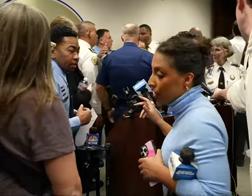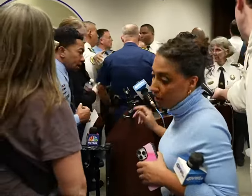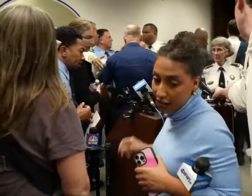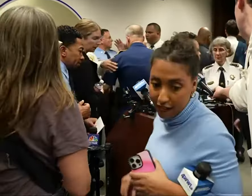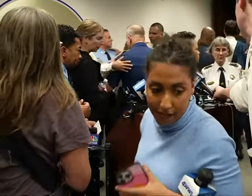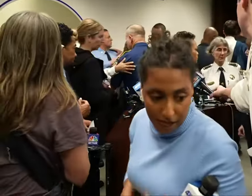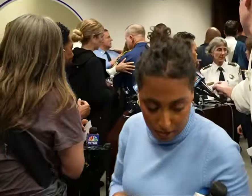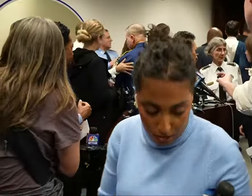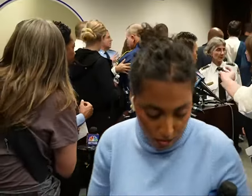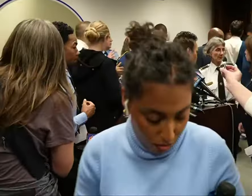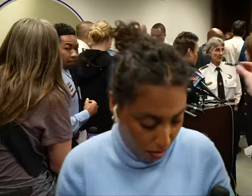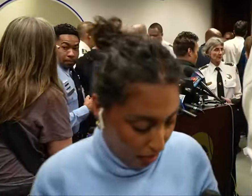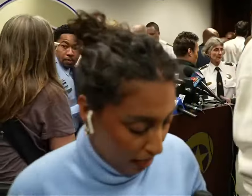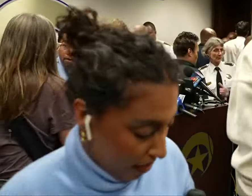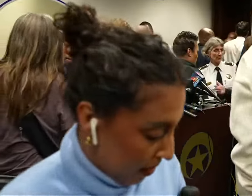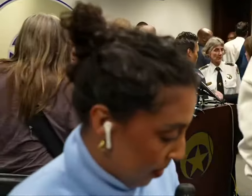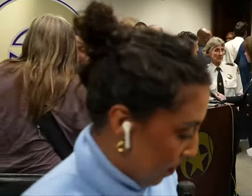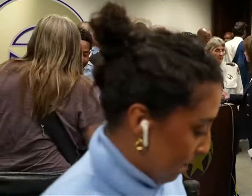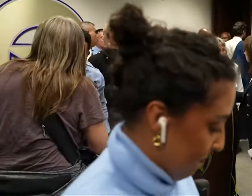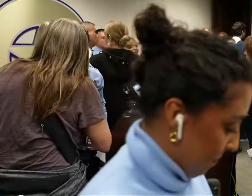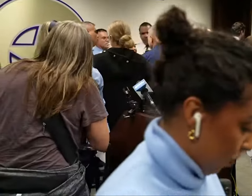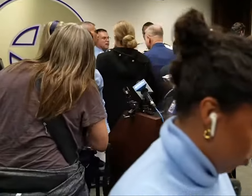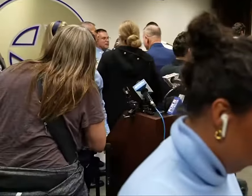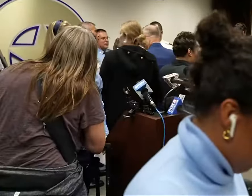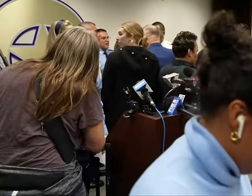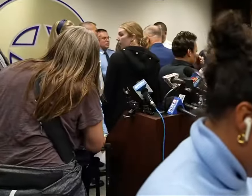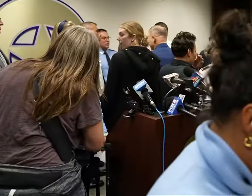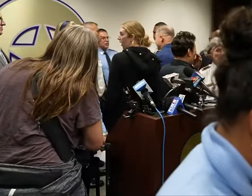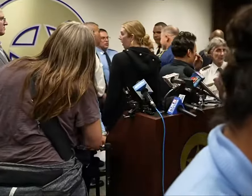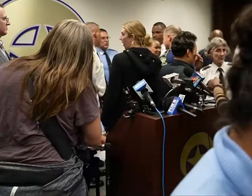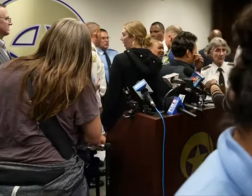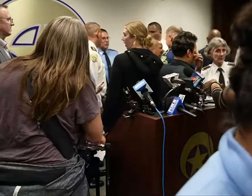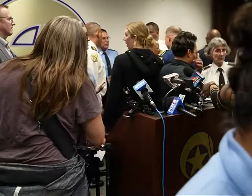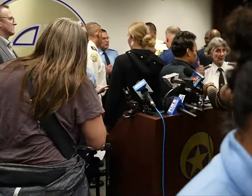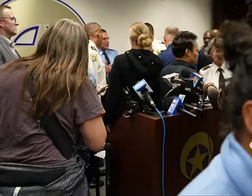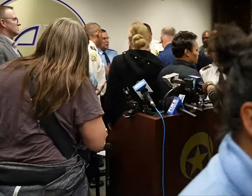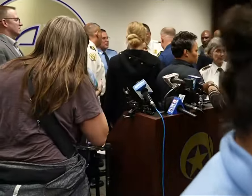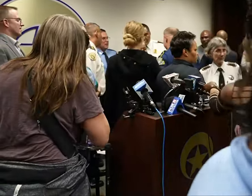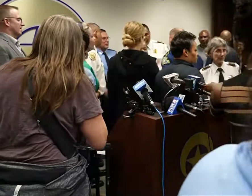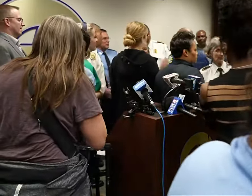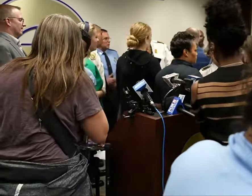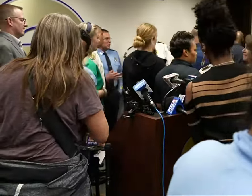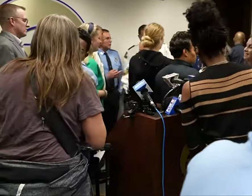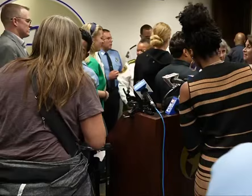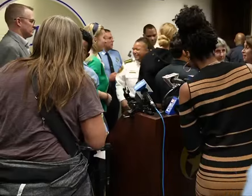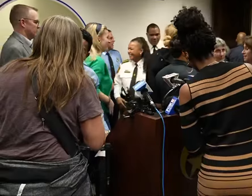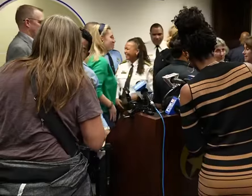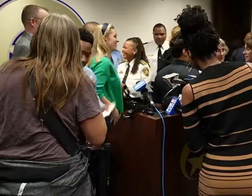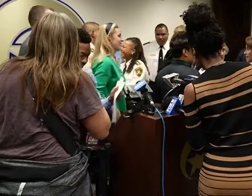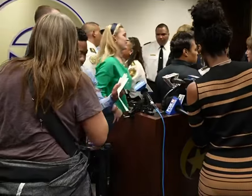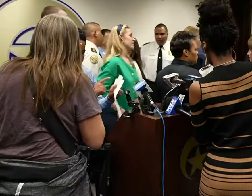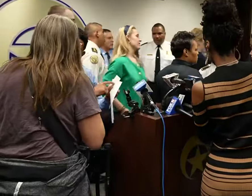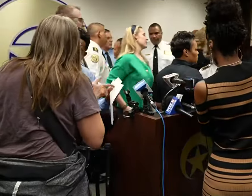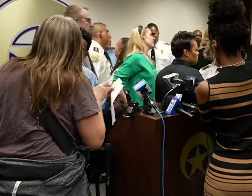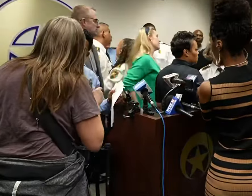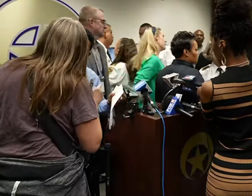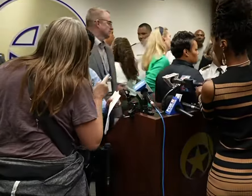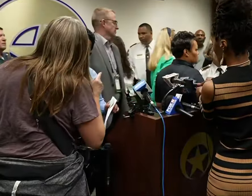idea? Yep. Sorry. Deborah. Hey, Deborah. Reese. Yes. So we got and